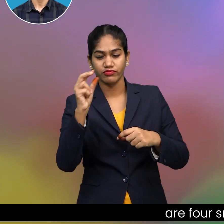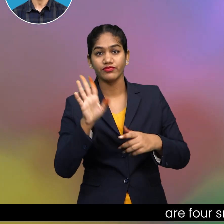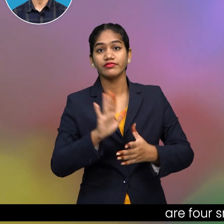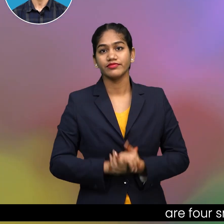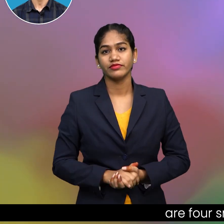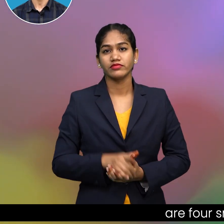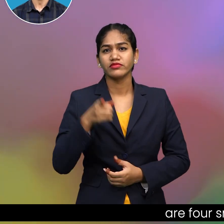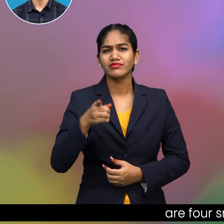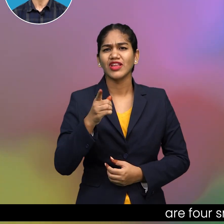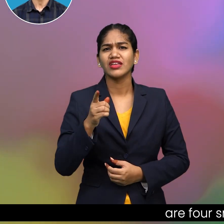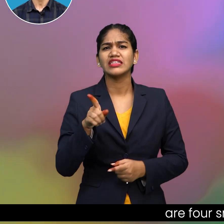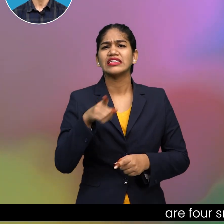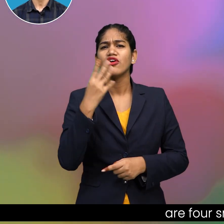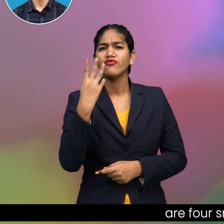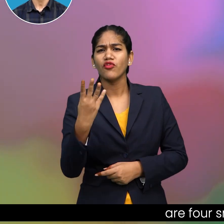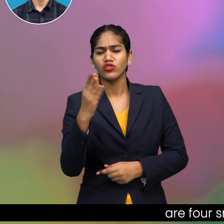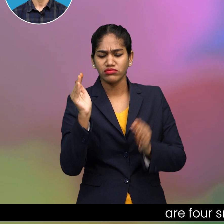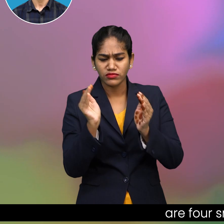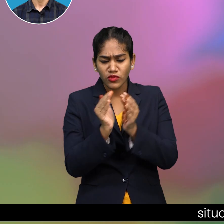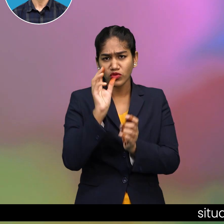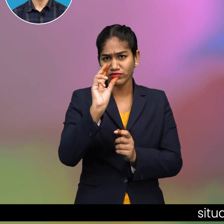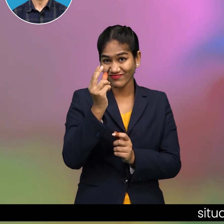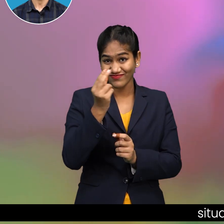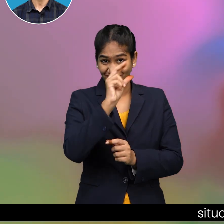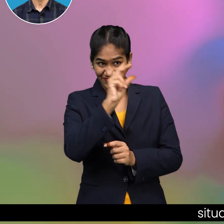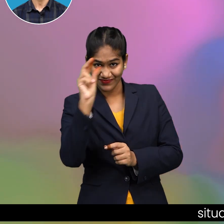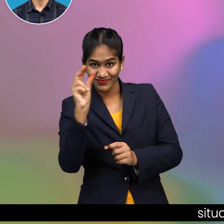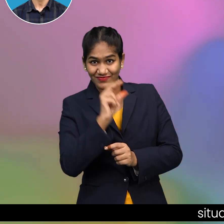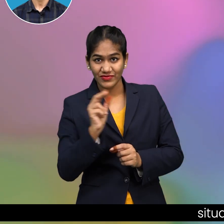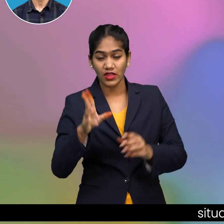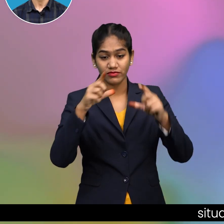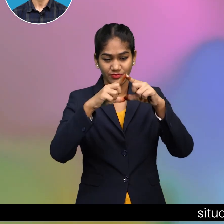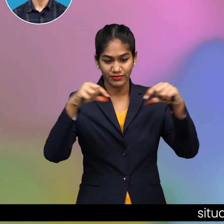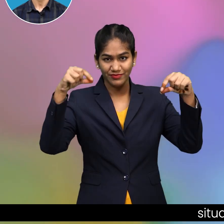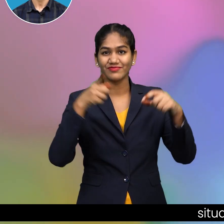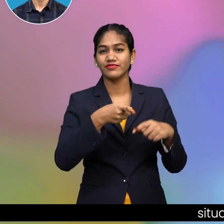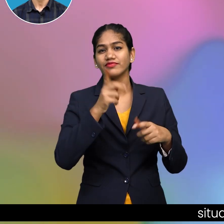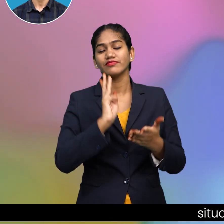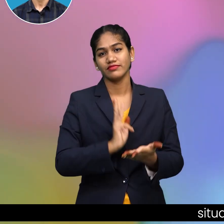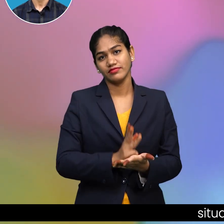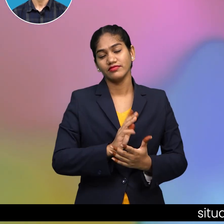are 4 small oval bodies situated on the